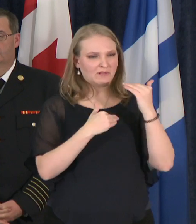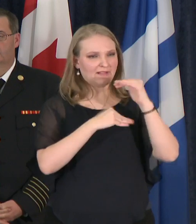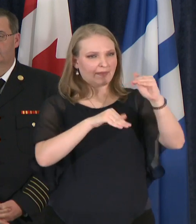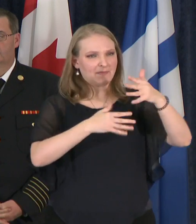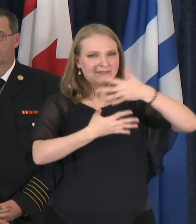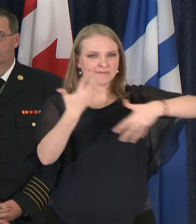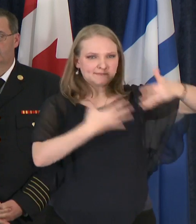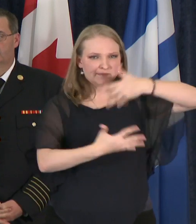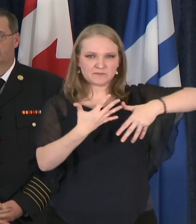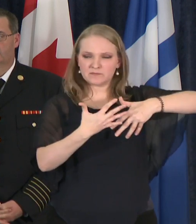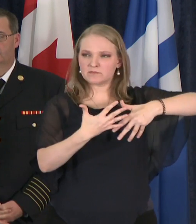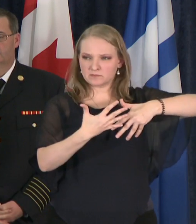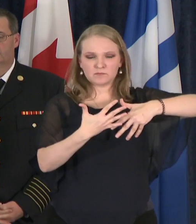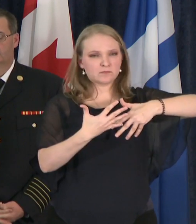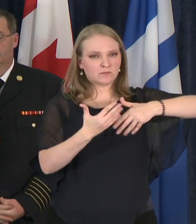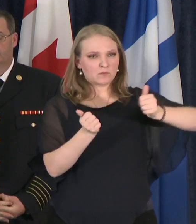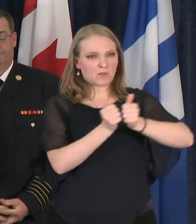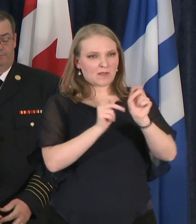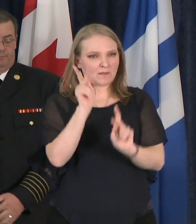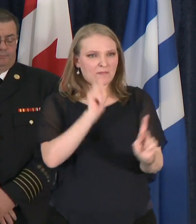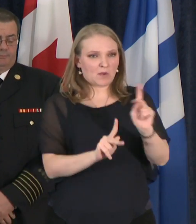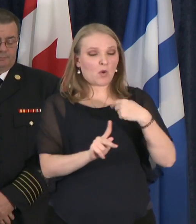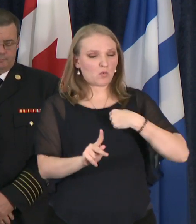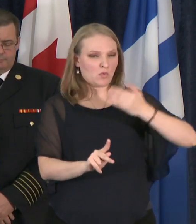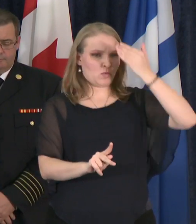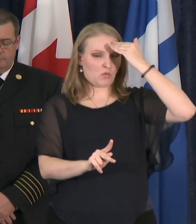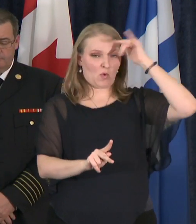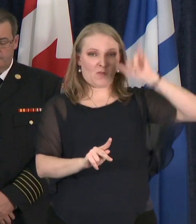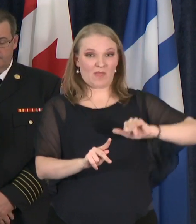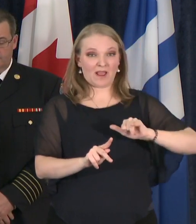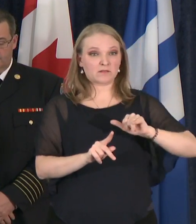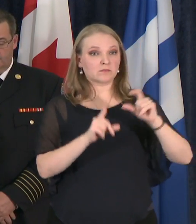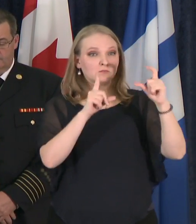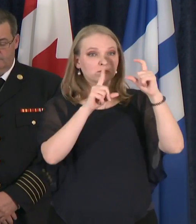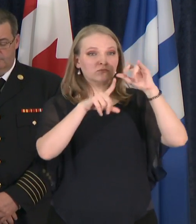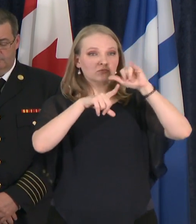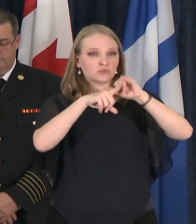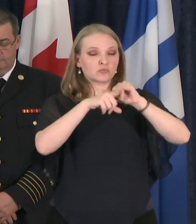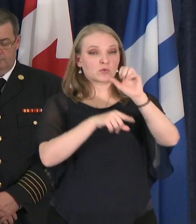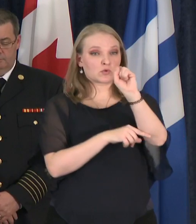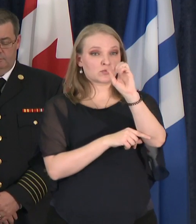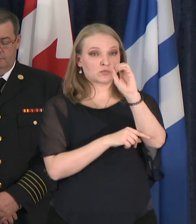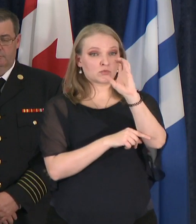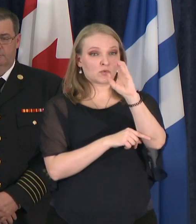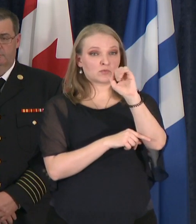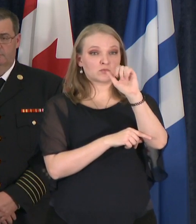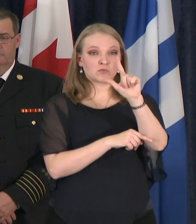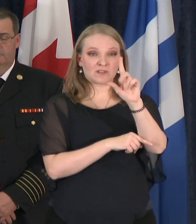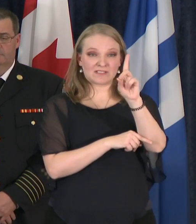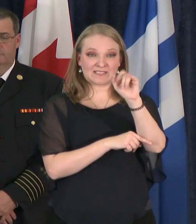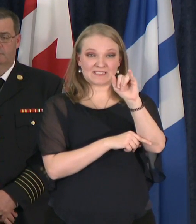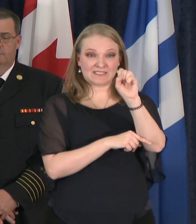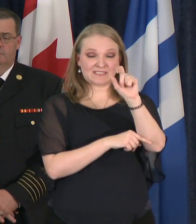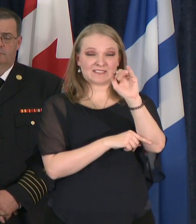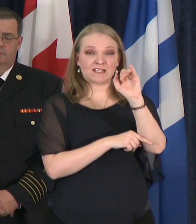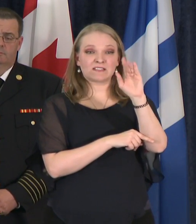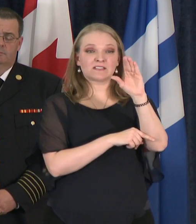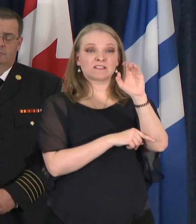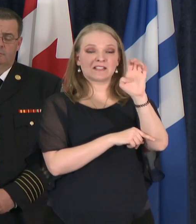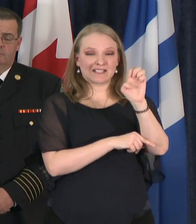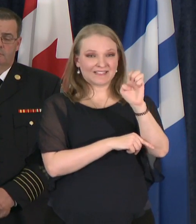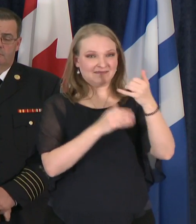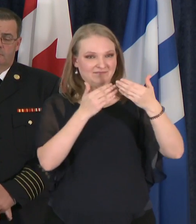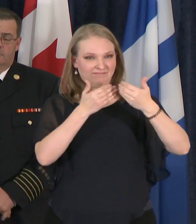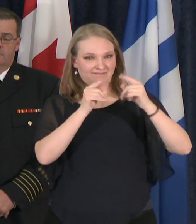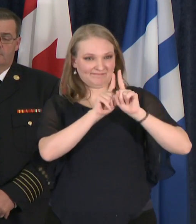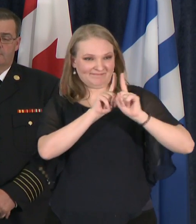interactions between individuals, and we do know that social distancing and effective social distancing is what makes a difference. We've seen